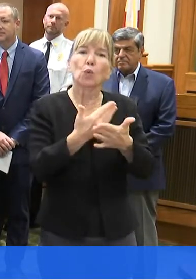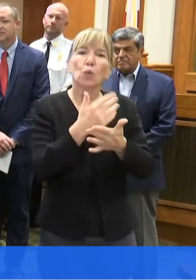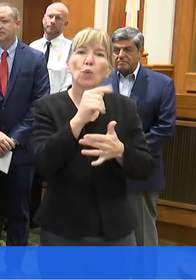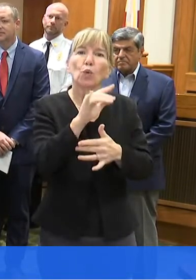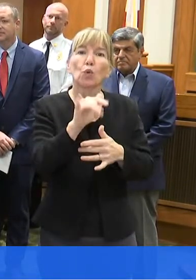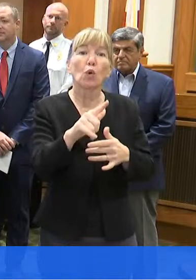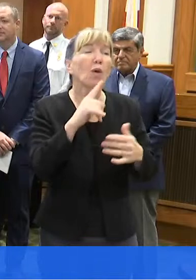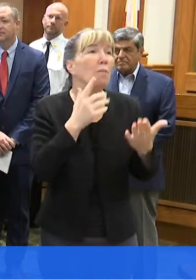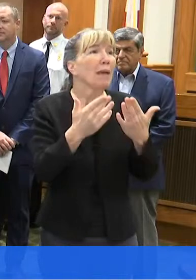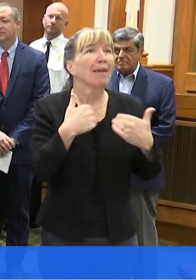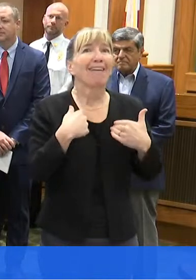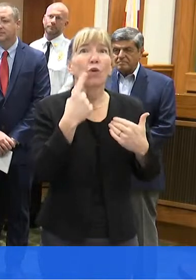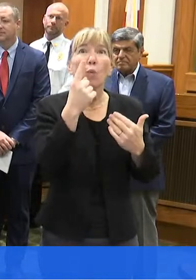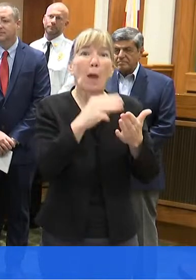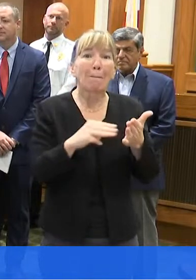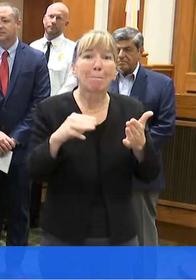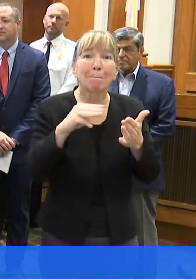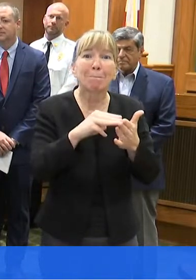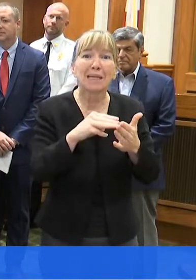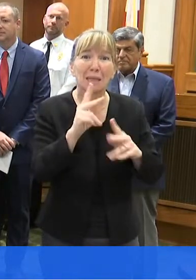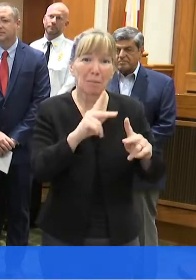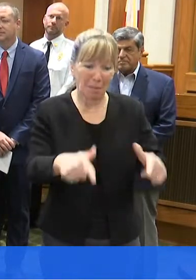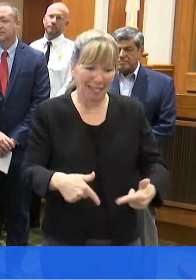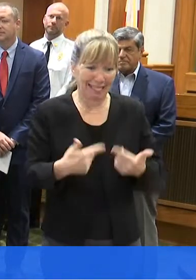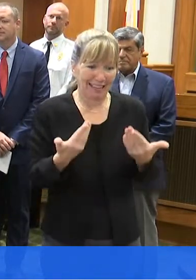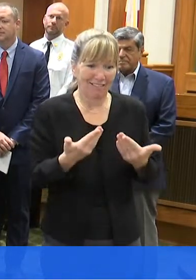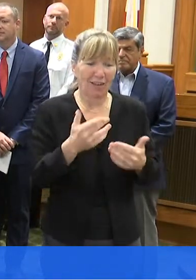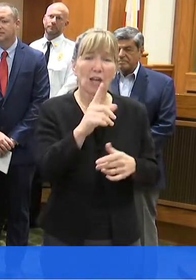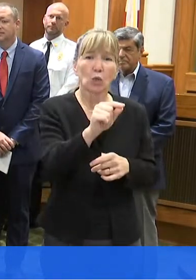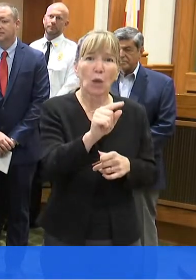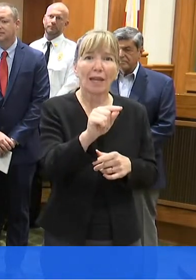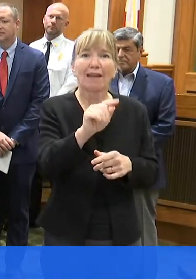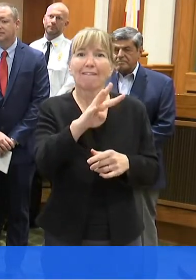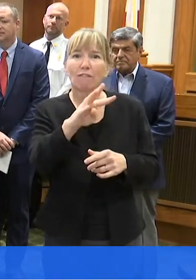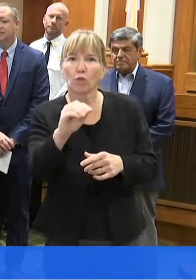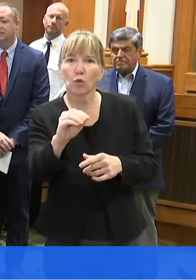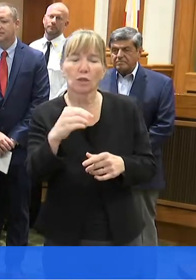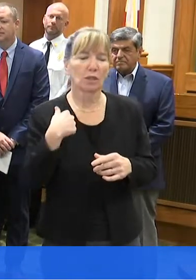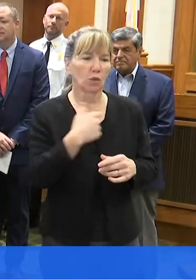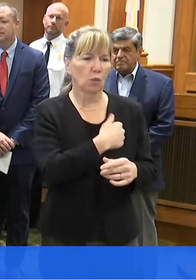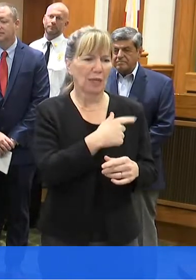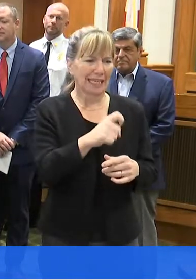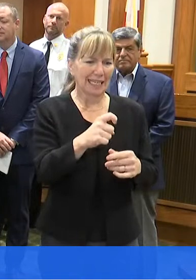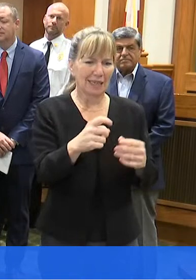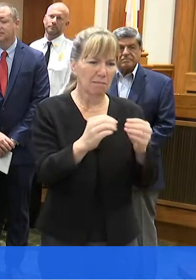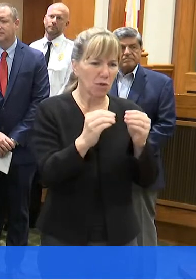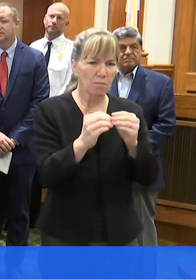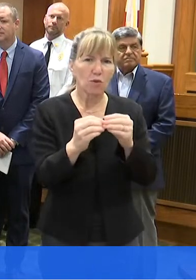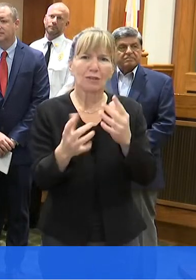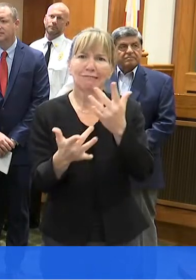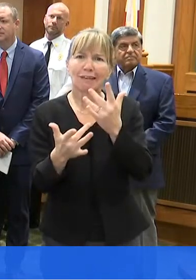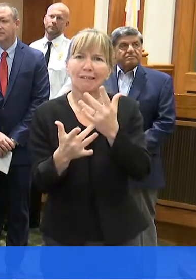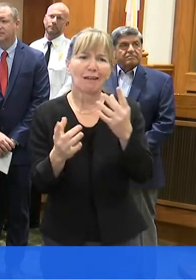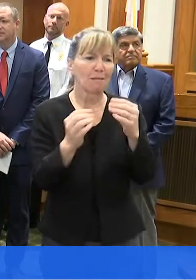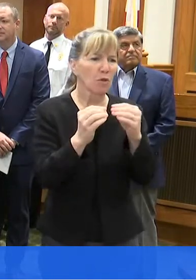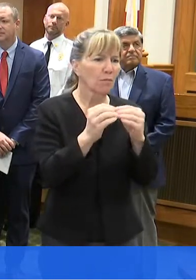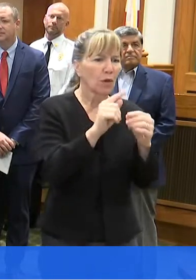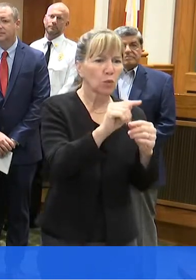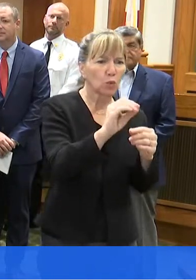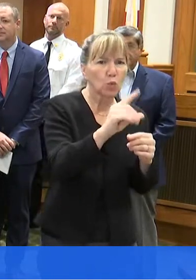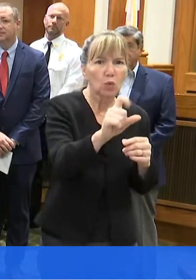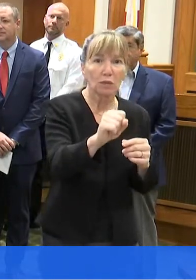million residents here by the year 2040, and we're going to need tools to continue to respond to that growing population. And this is a way to